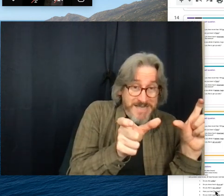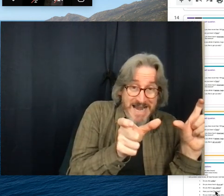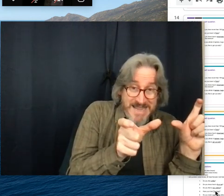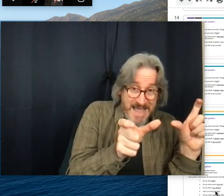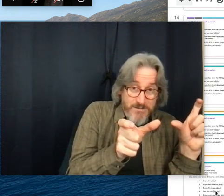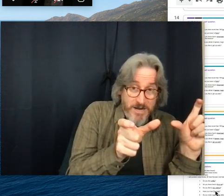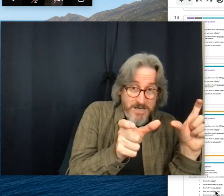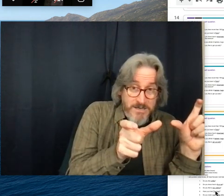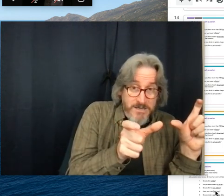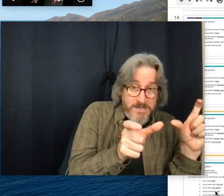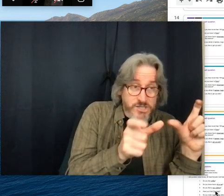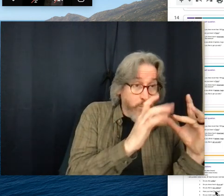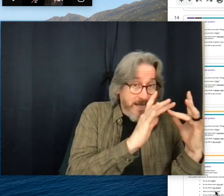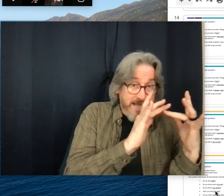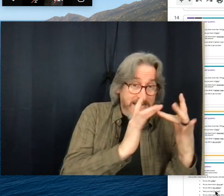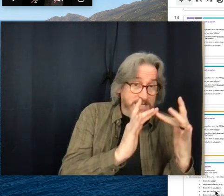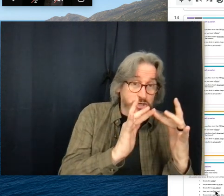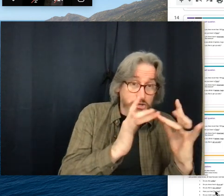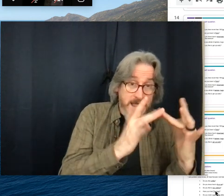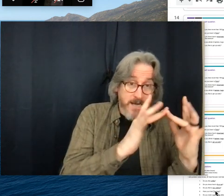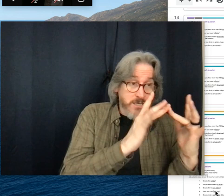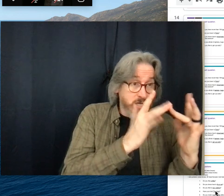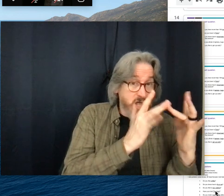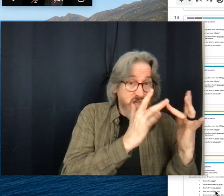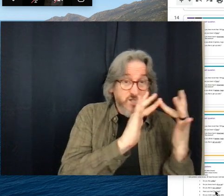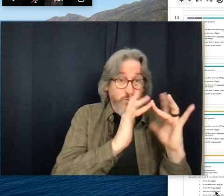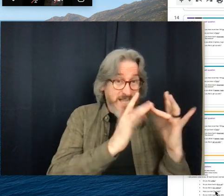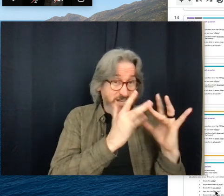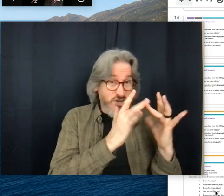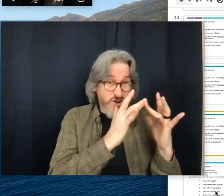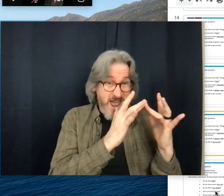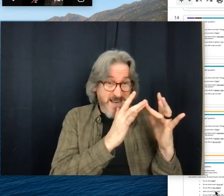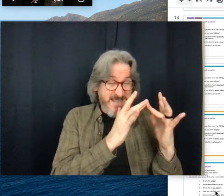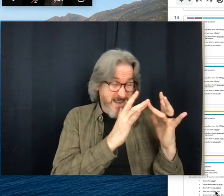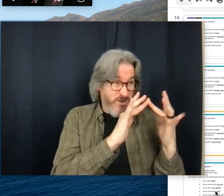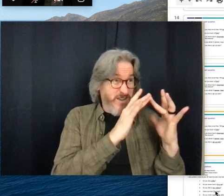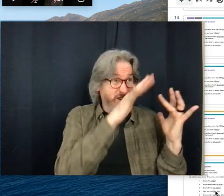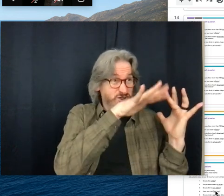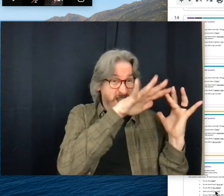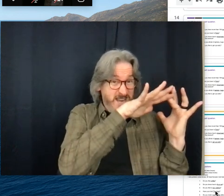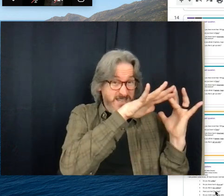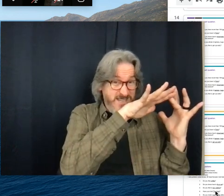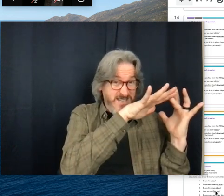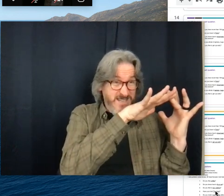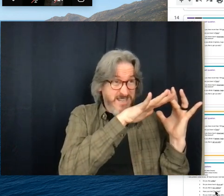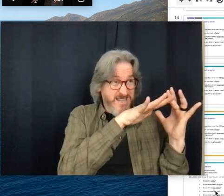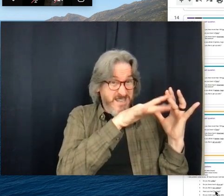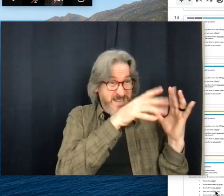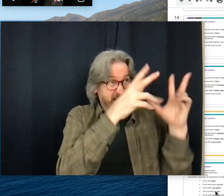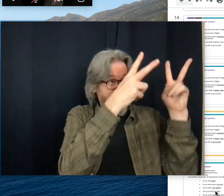music comes out of that, right? So internet, so the internet, and you can give internet,